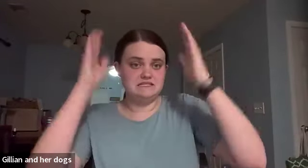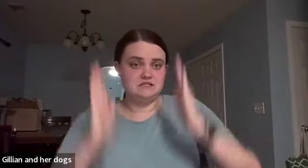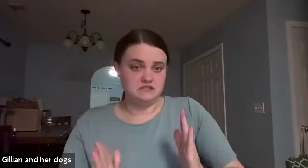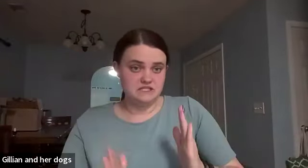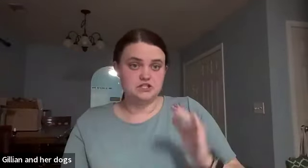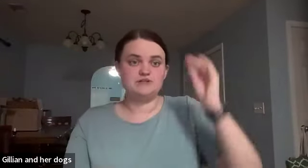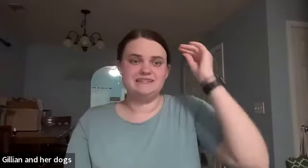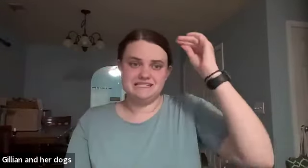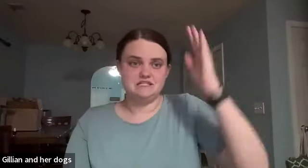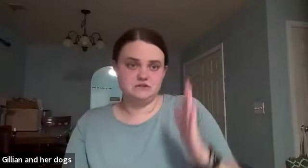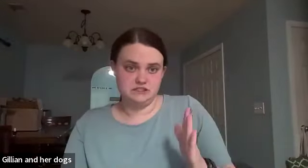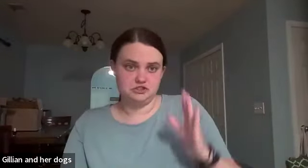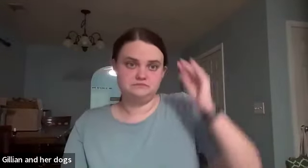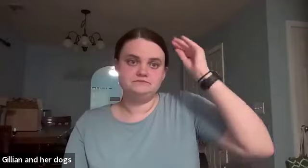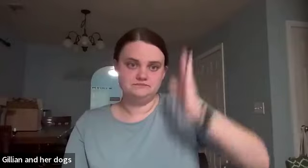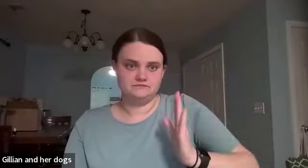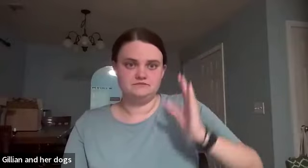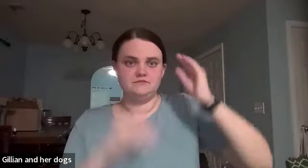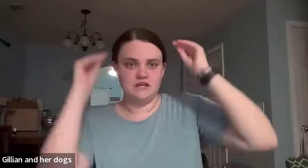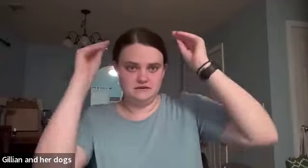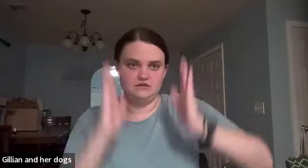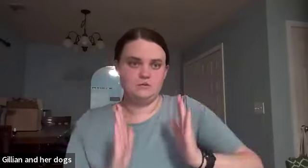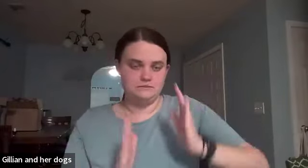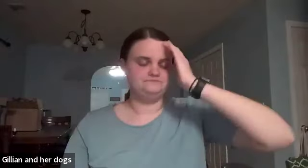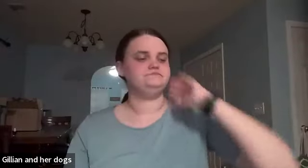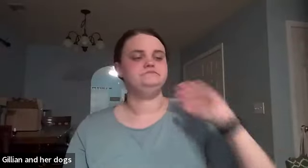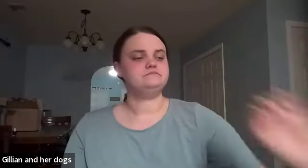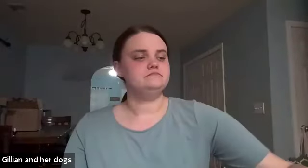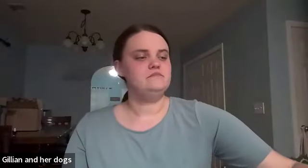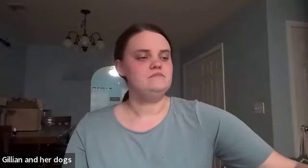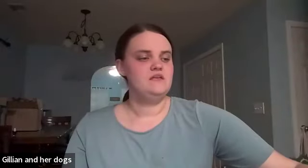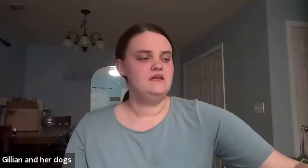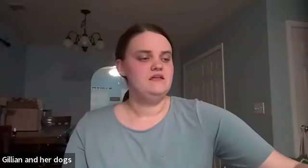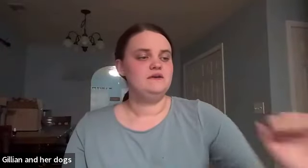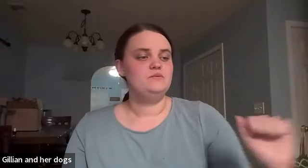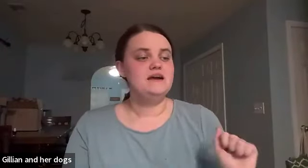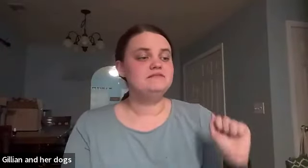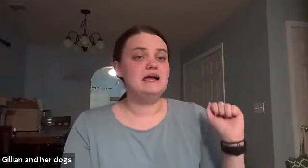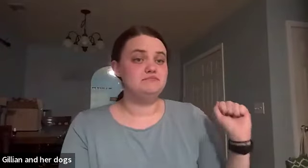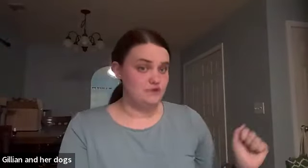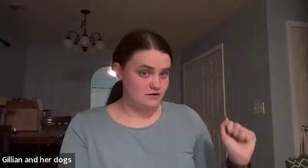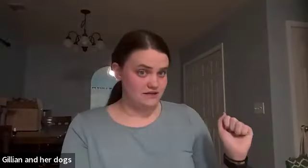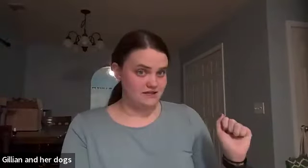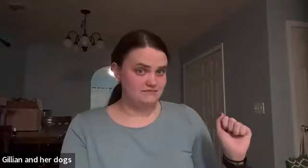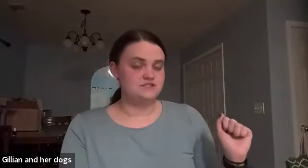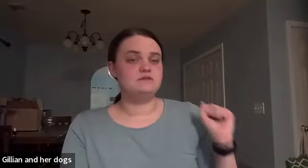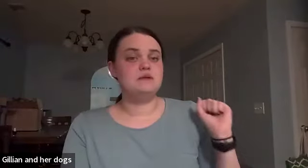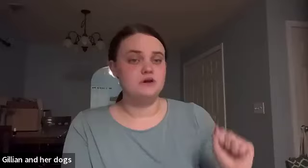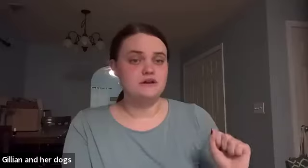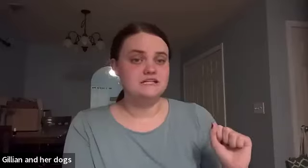is still teacher. This is still teacher. Okay, either one. Then we have librarian. So librarian